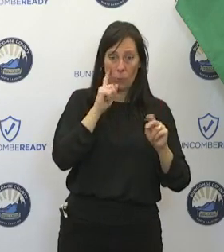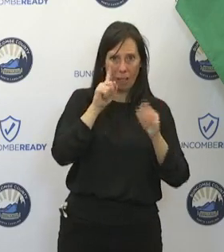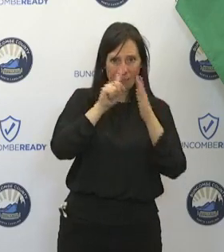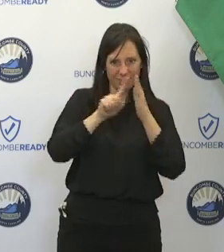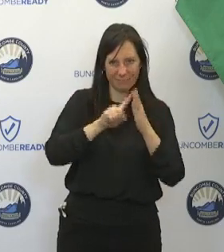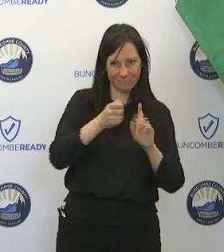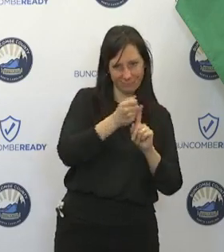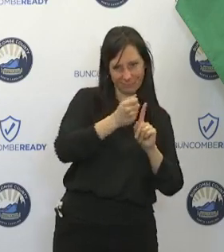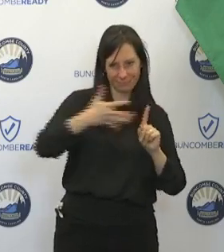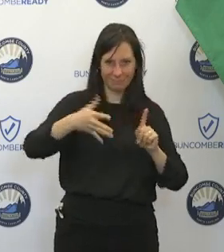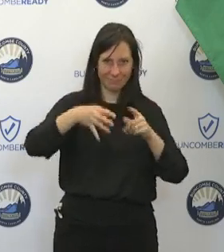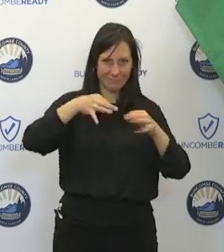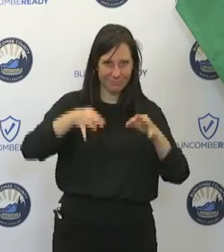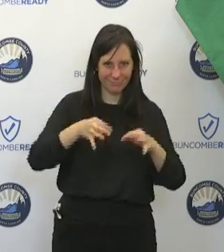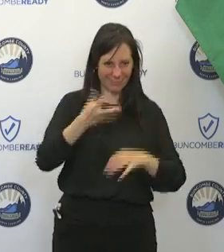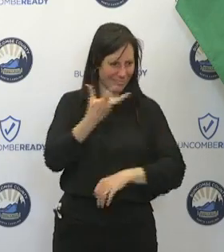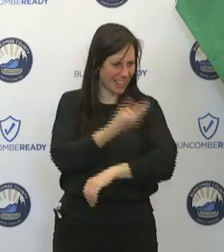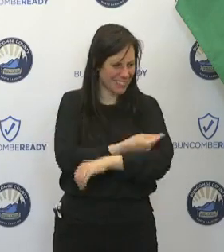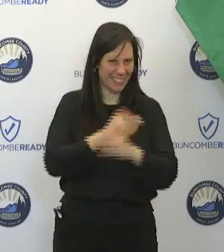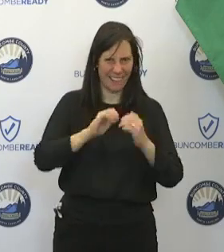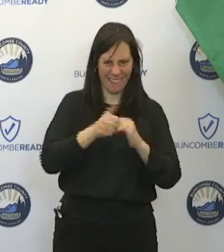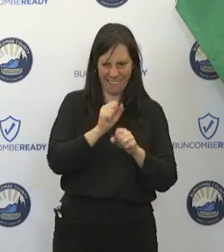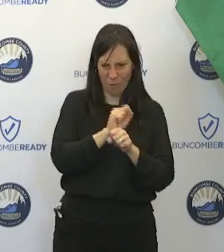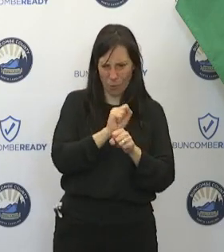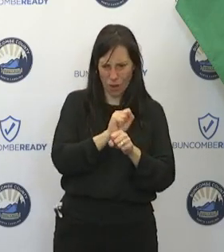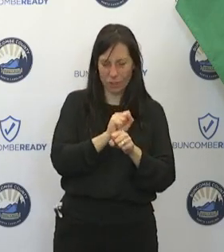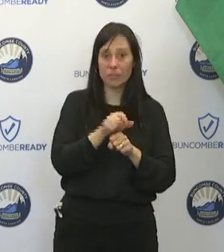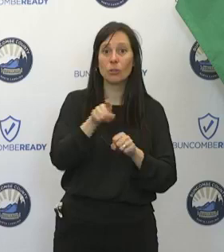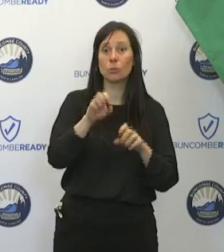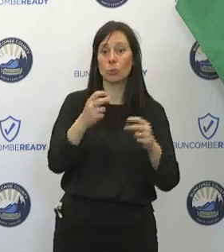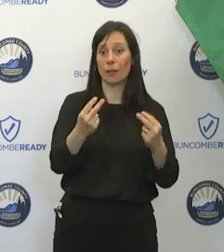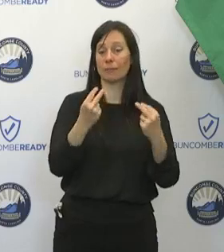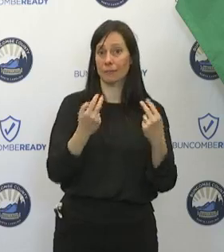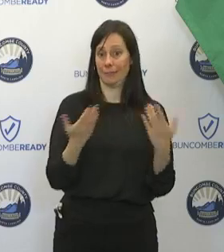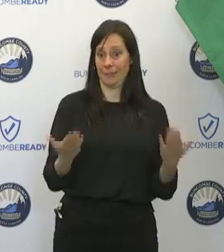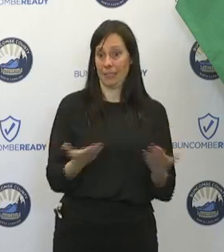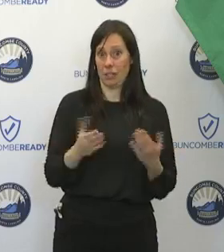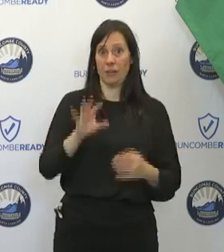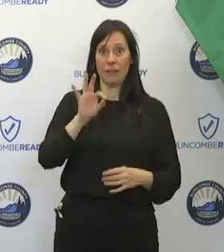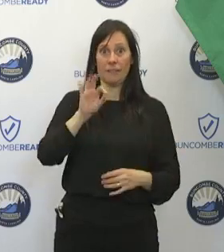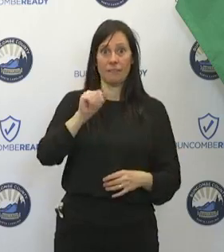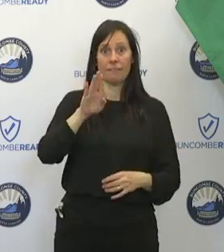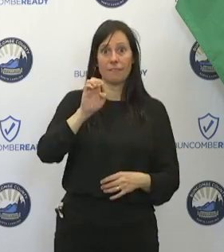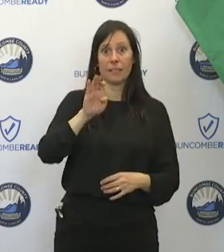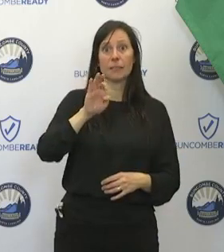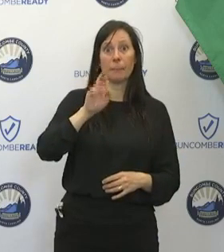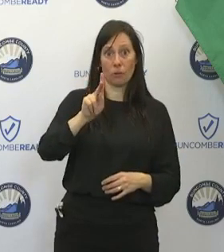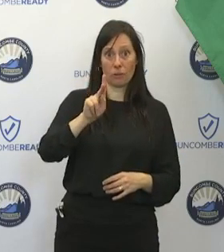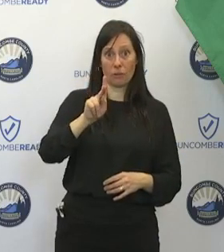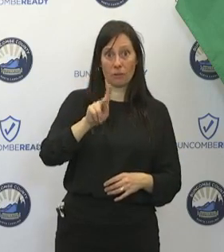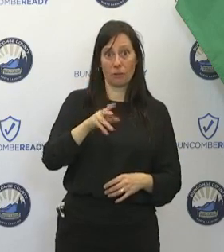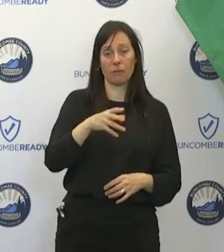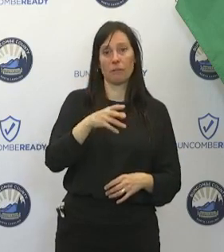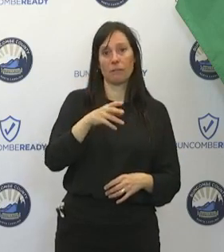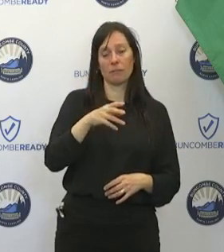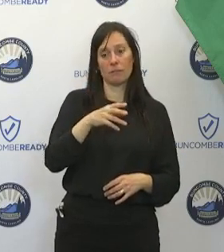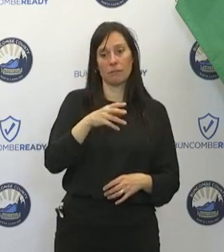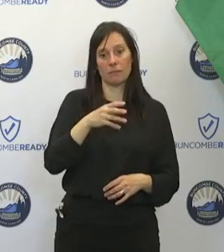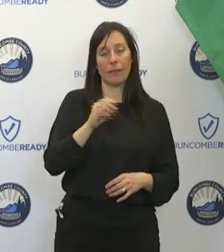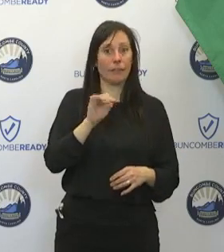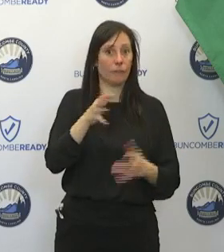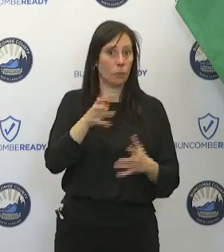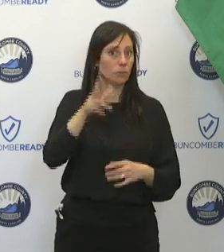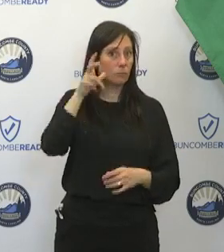Let's Talk can be viewed here on Buncombe County Government's Facebook page and in Spanish on the Buncombe County Health and Human Services